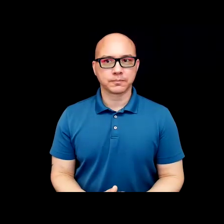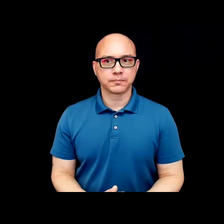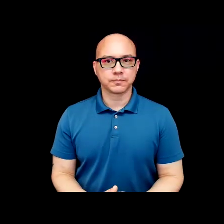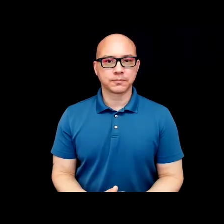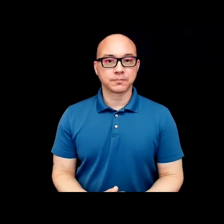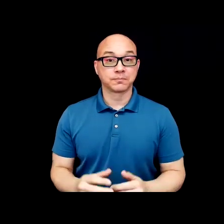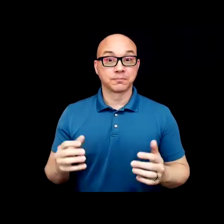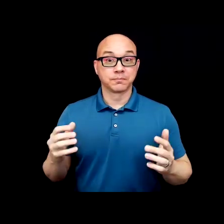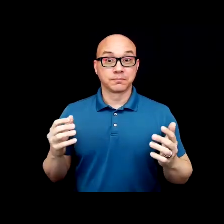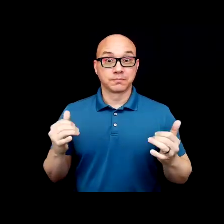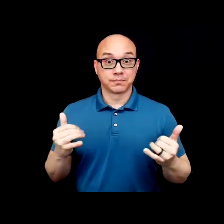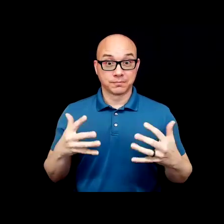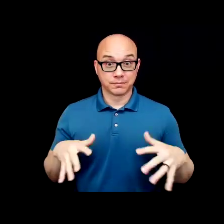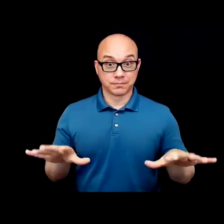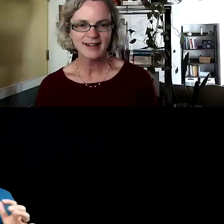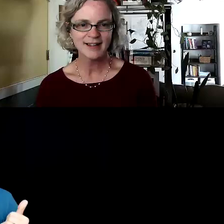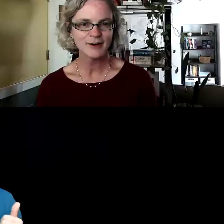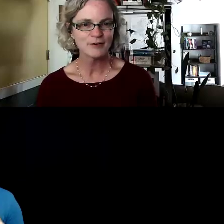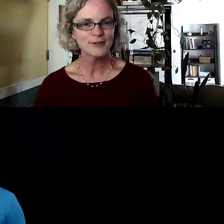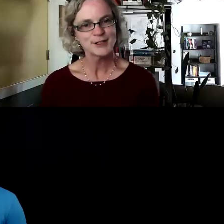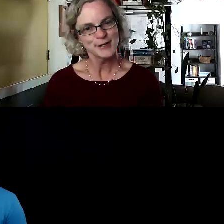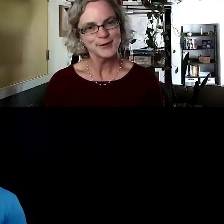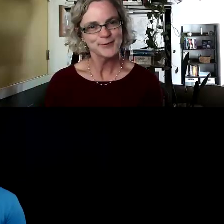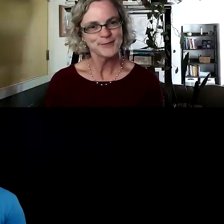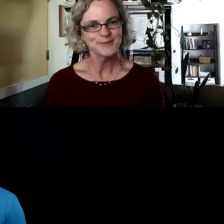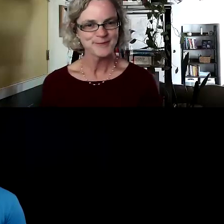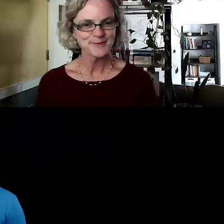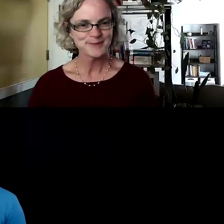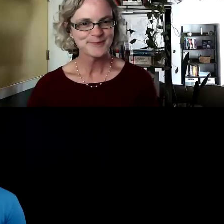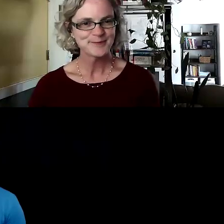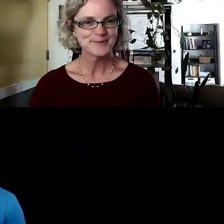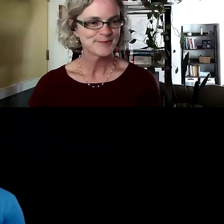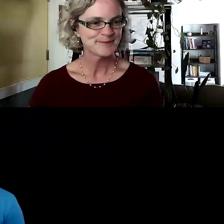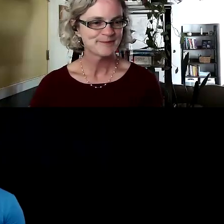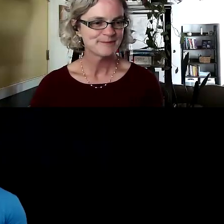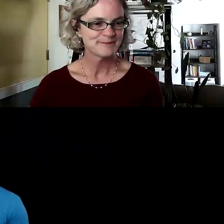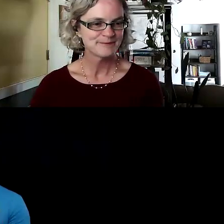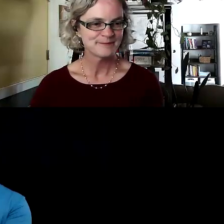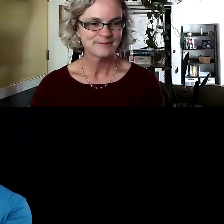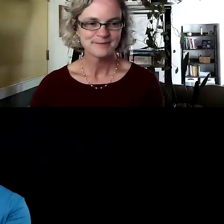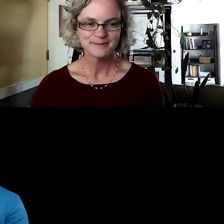So with that, Taliba, I am going to kick it over to you.